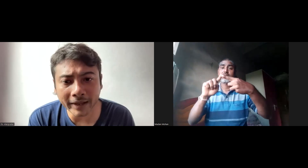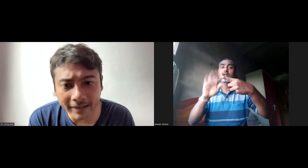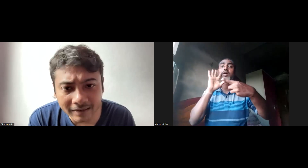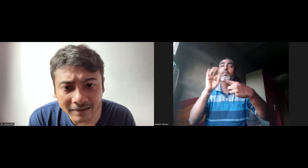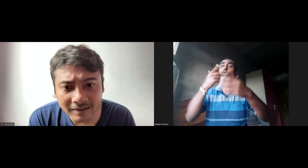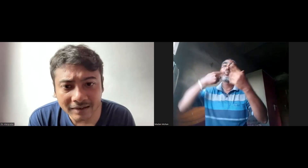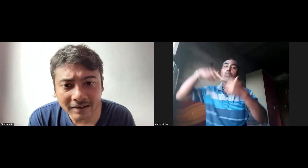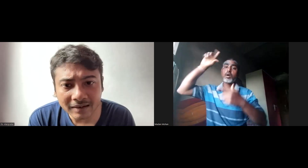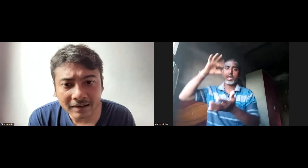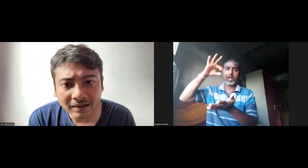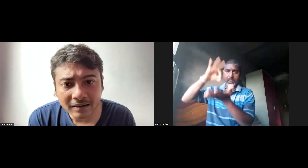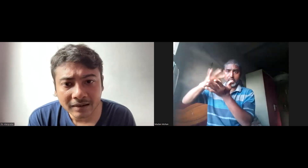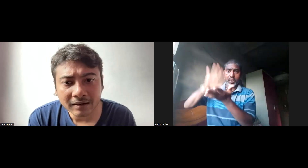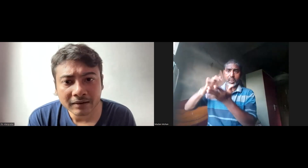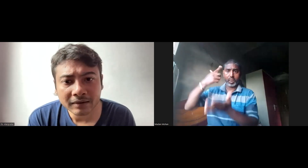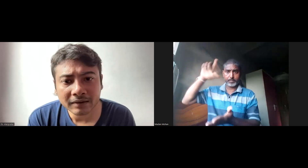go to hell?